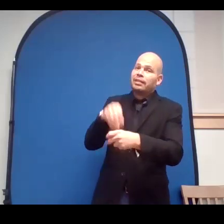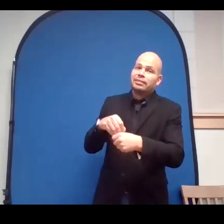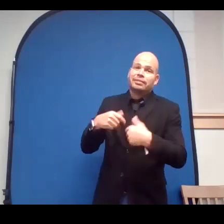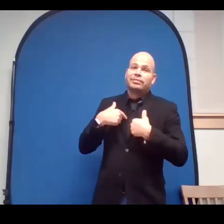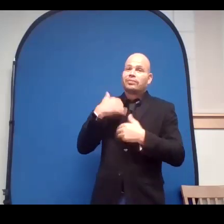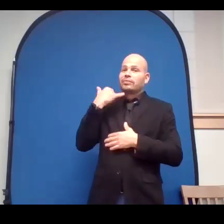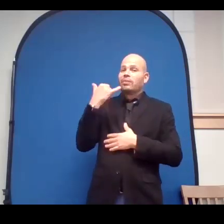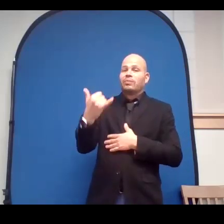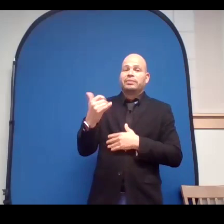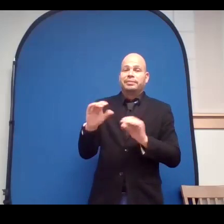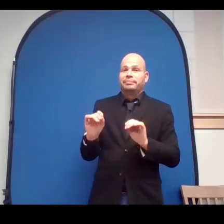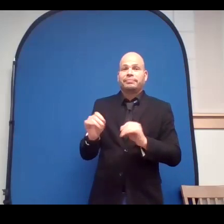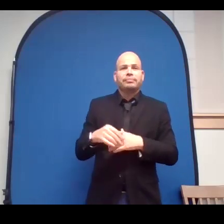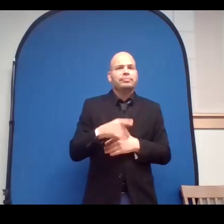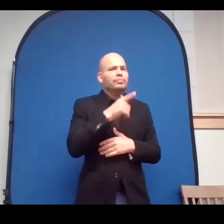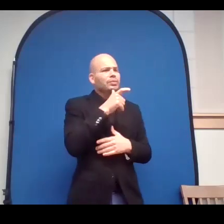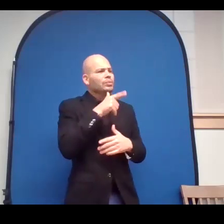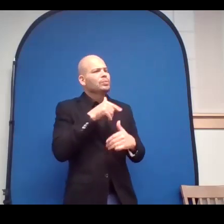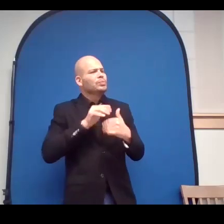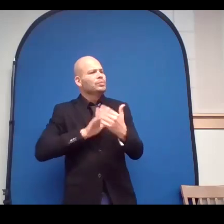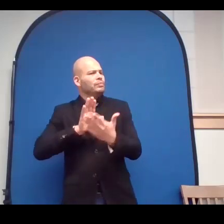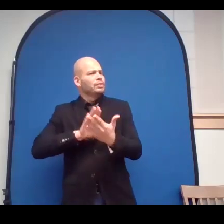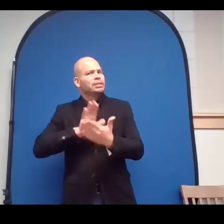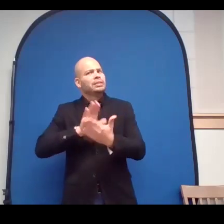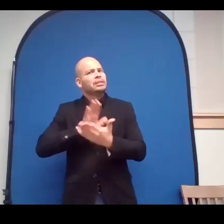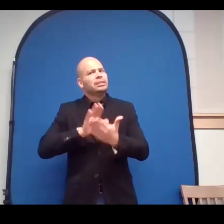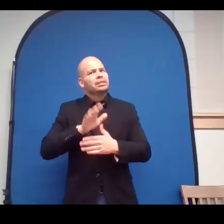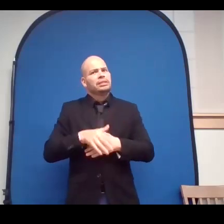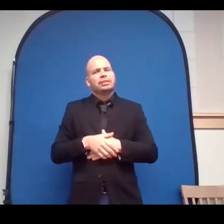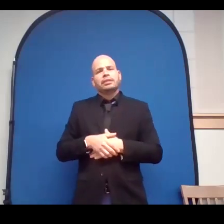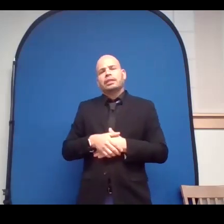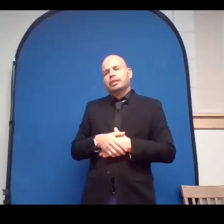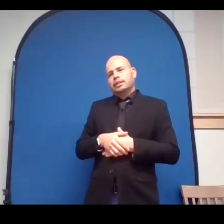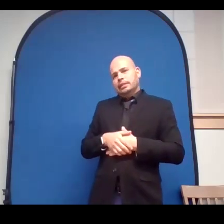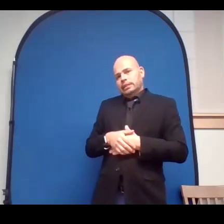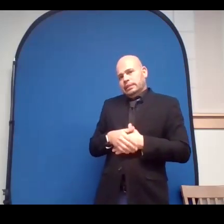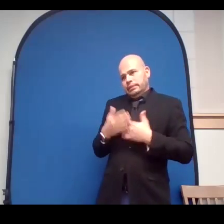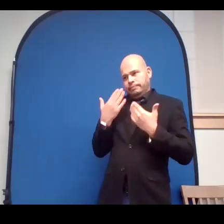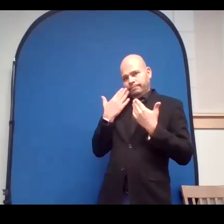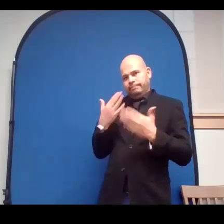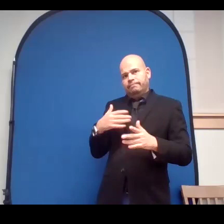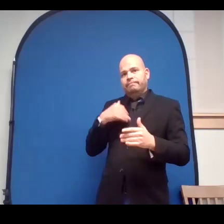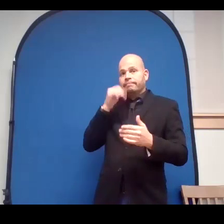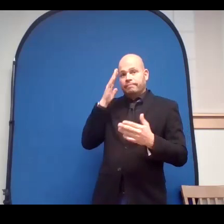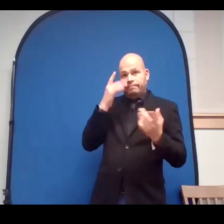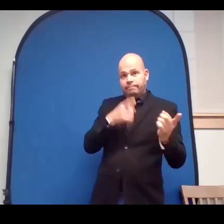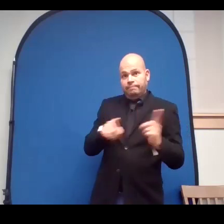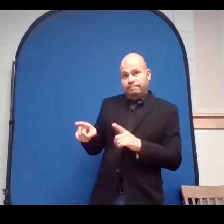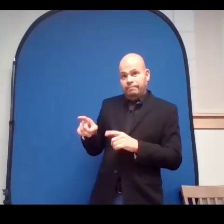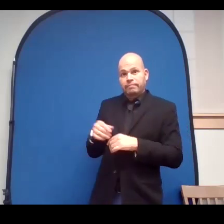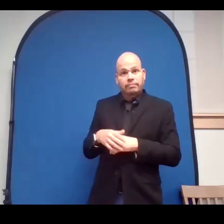did the face-to-face? I cannot, I don't know if that face-to-face occurred. You're not sure if it occurred at